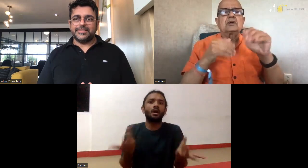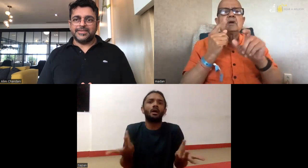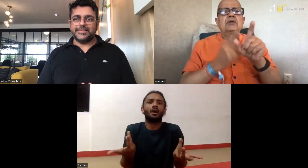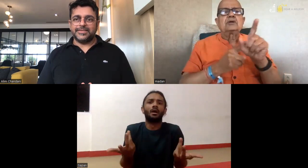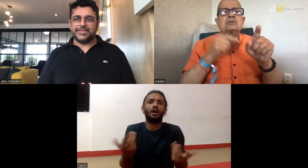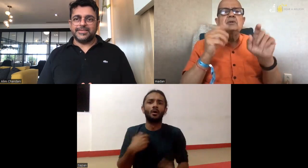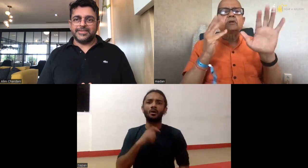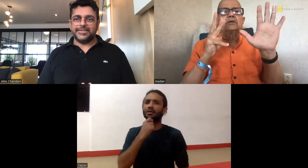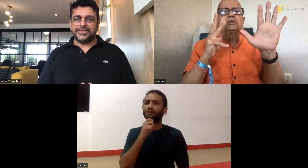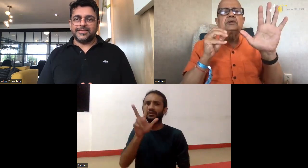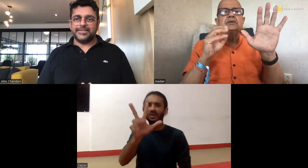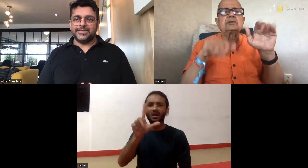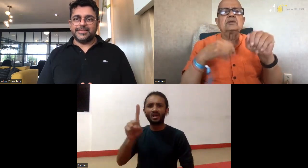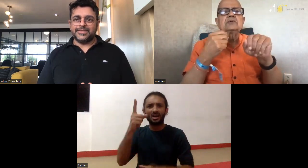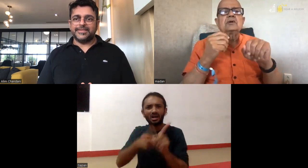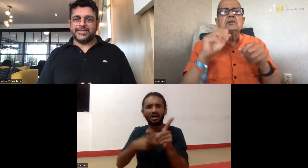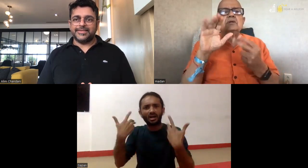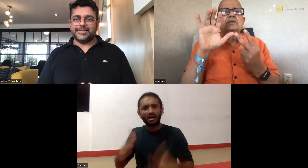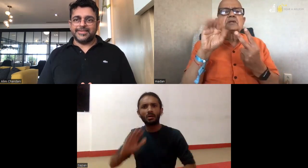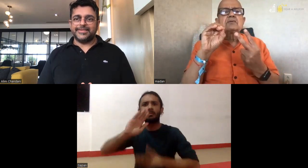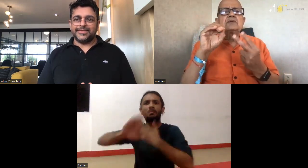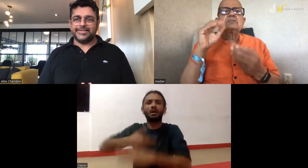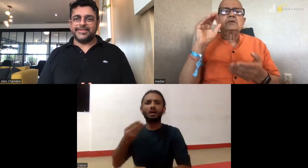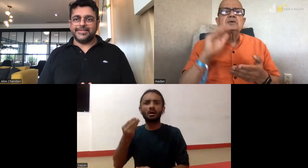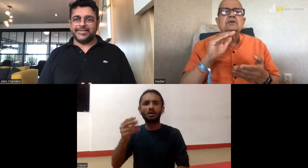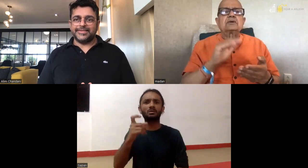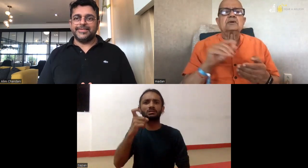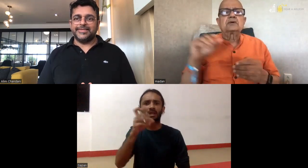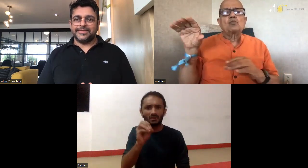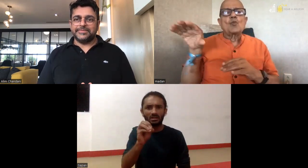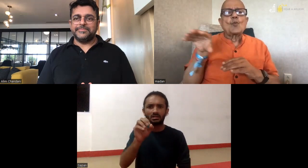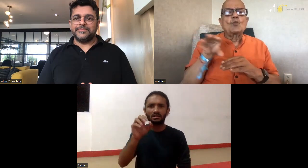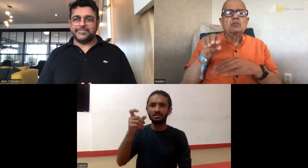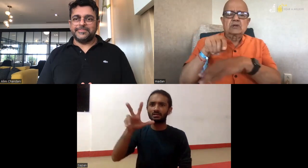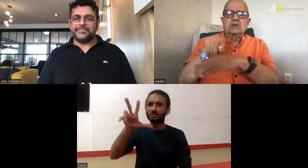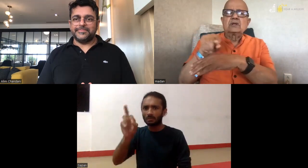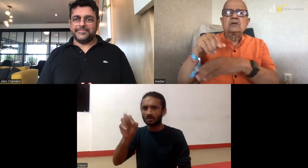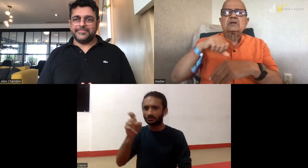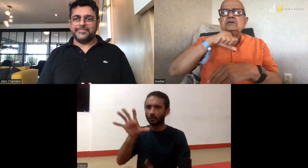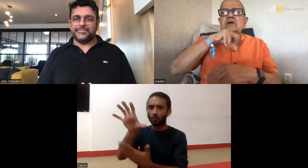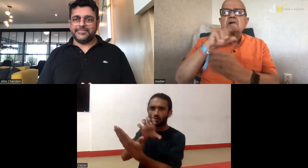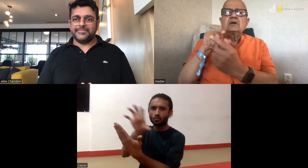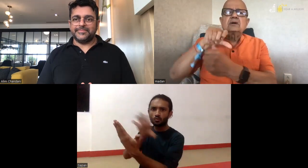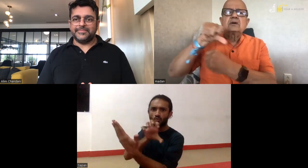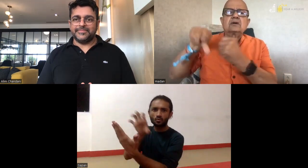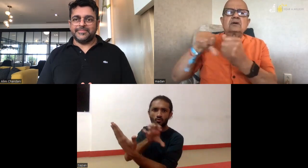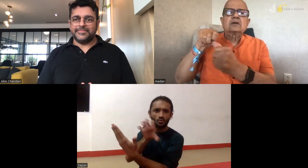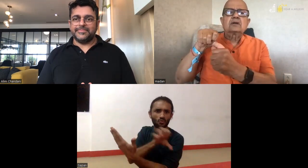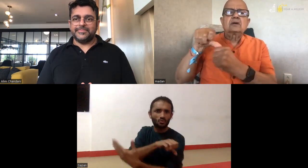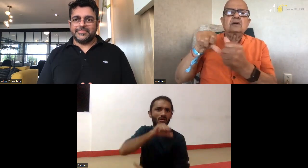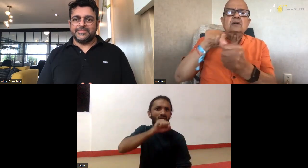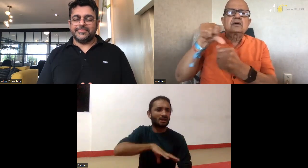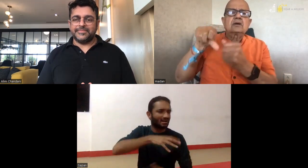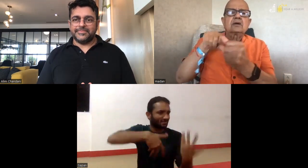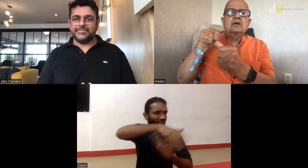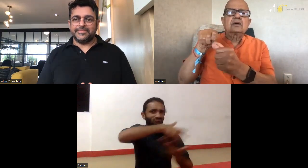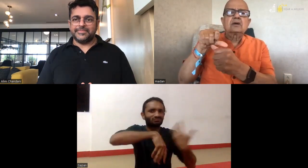now, what's your next step? So just roughly, I think